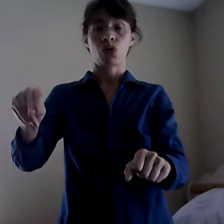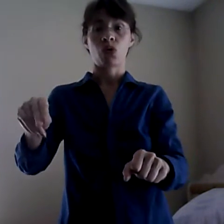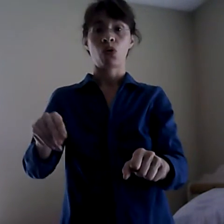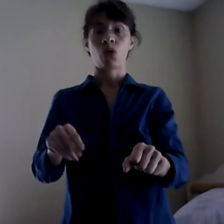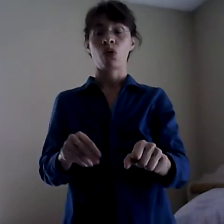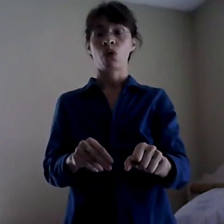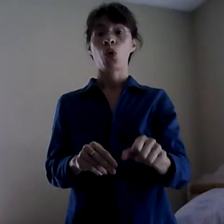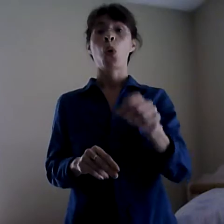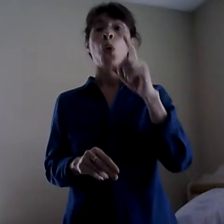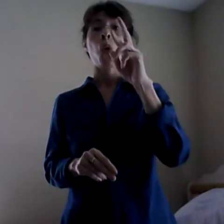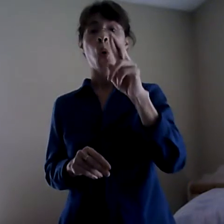day.